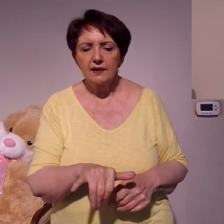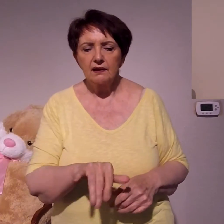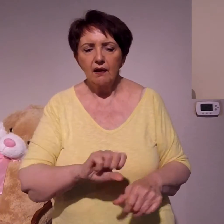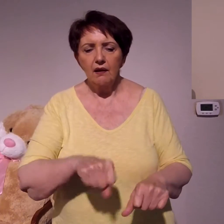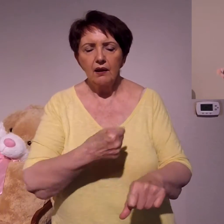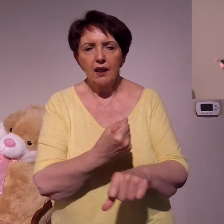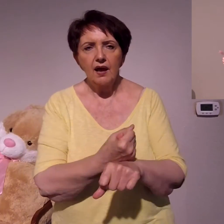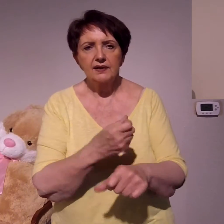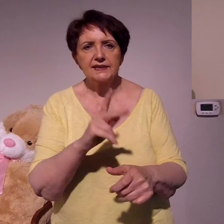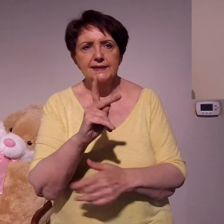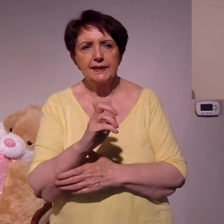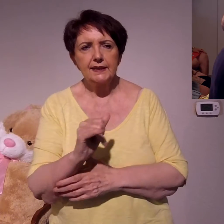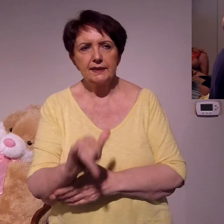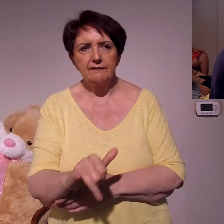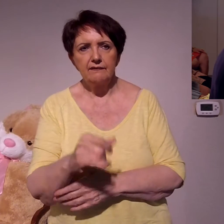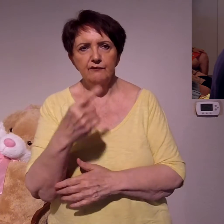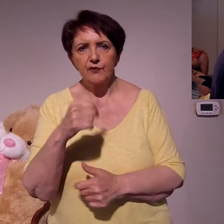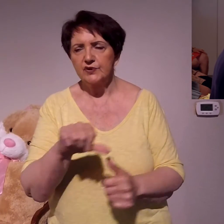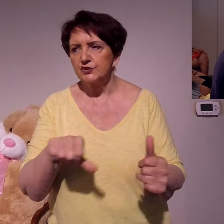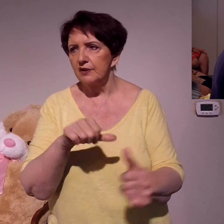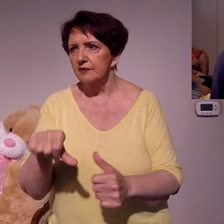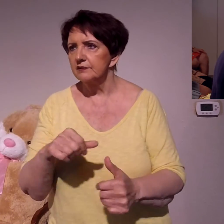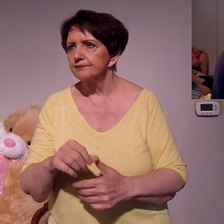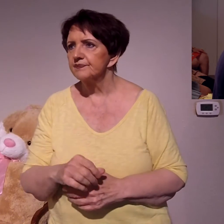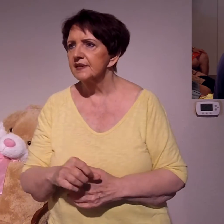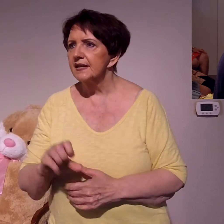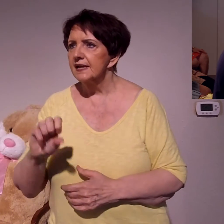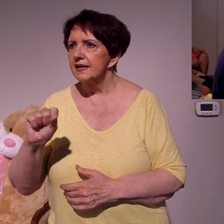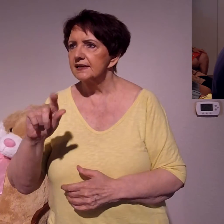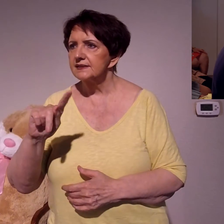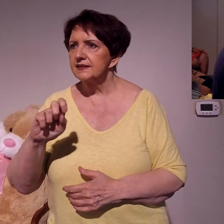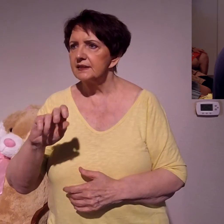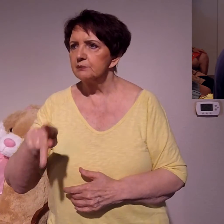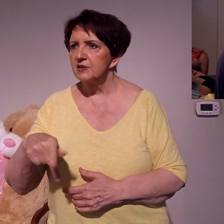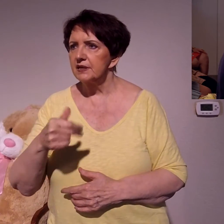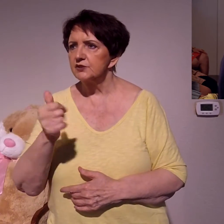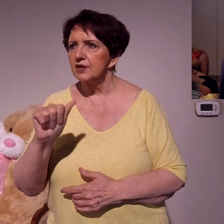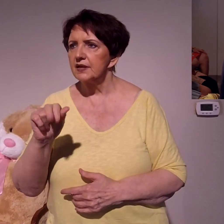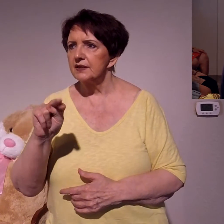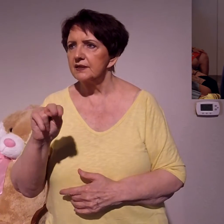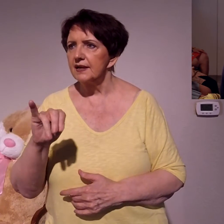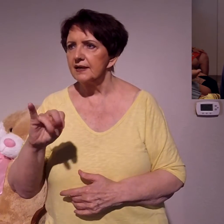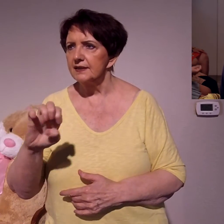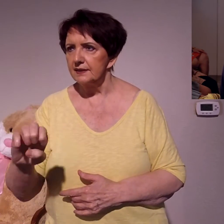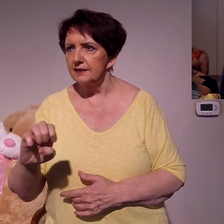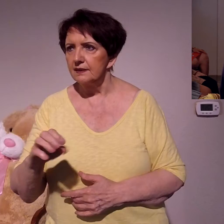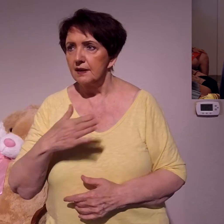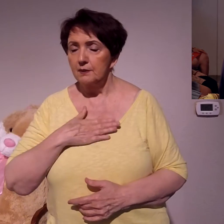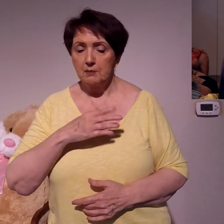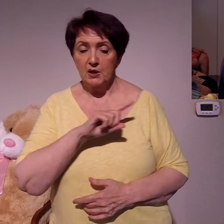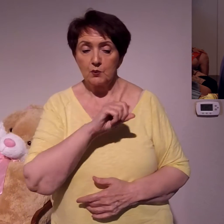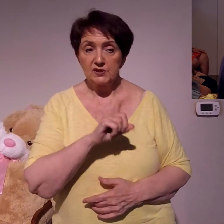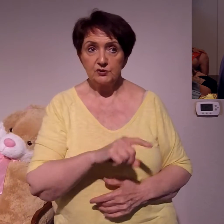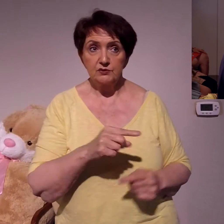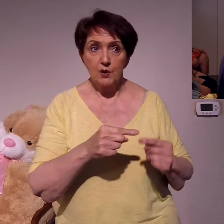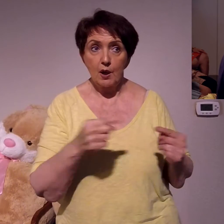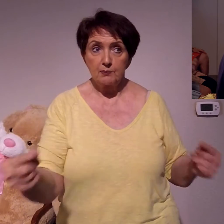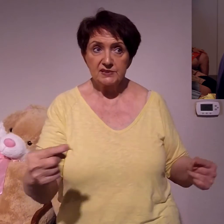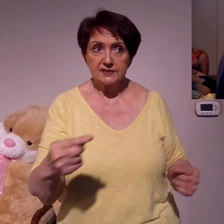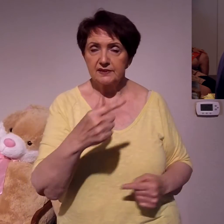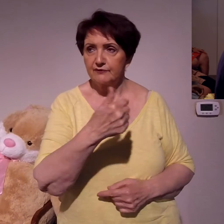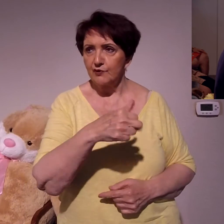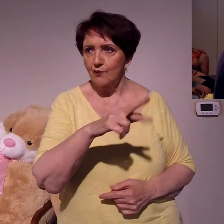brought right into that relationship. So thank you for bringing that up, Valerie. That could be one of the most common ways in which we are a